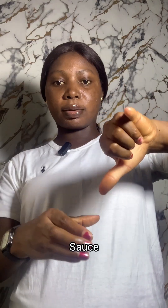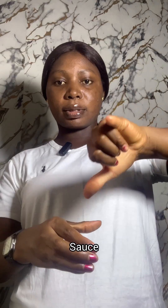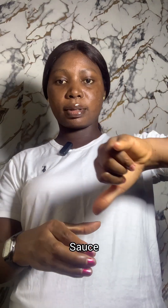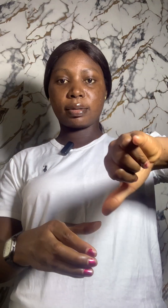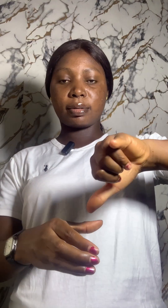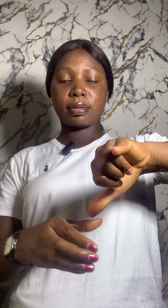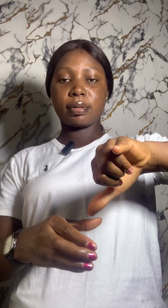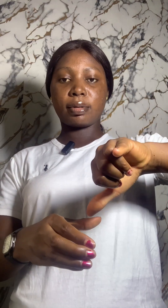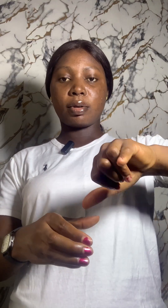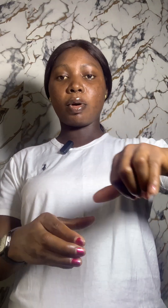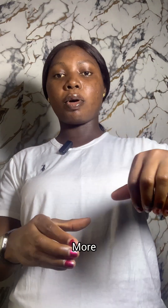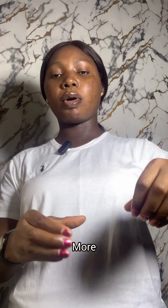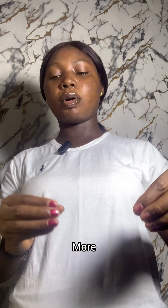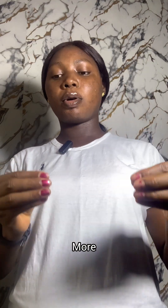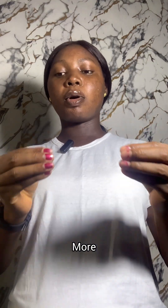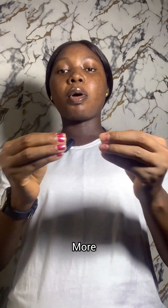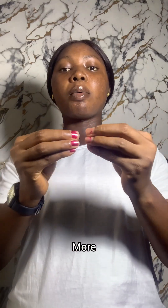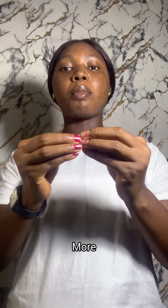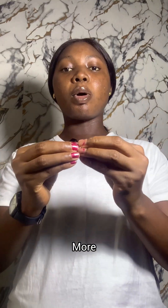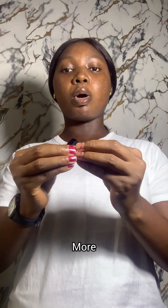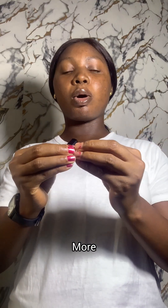sauce, or more